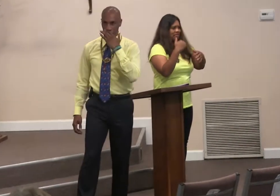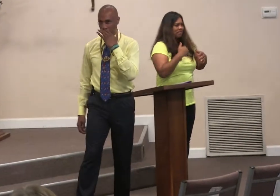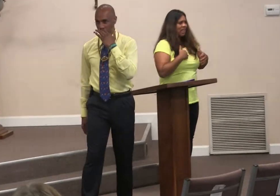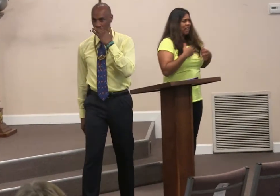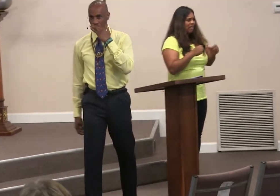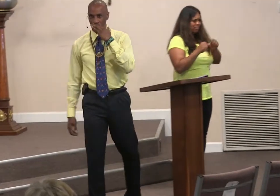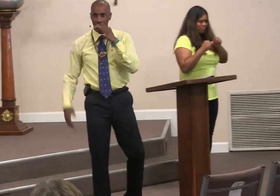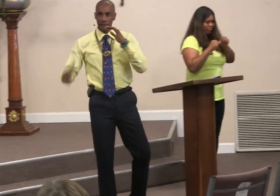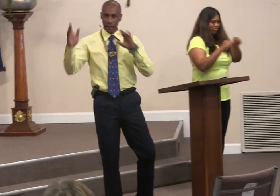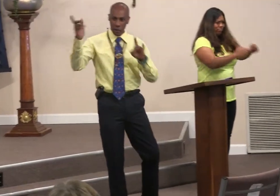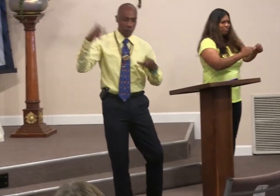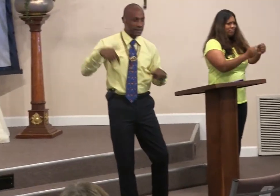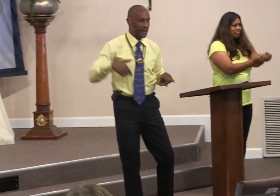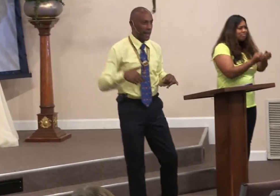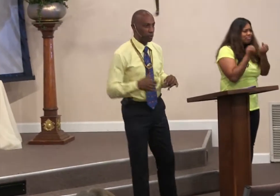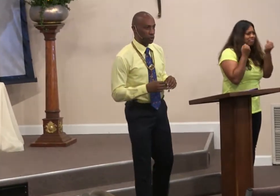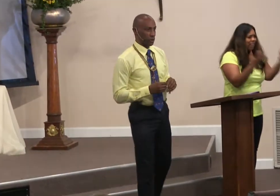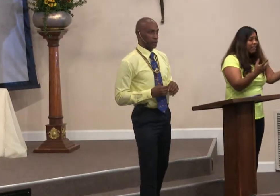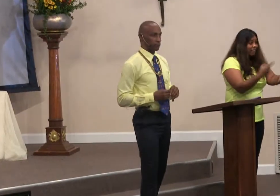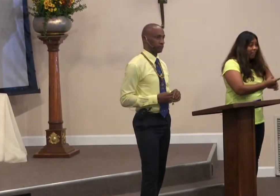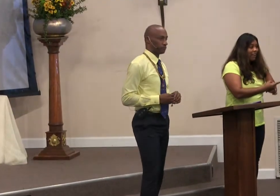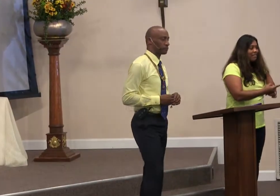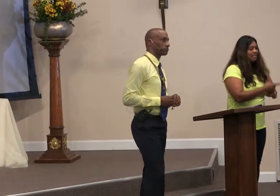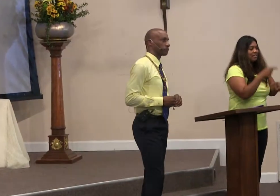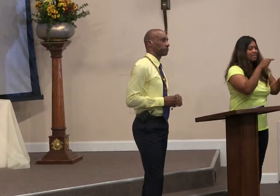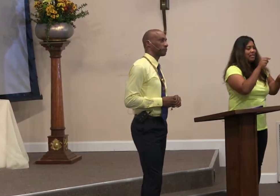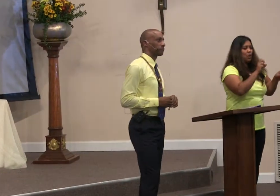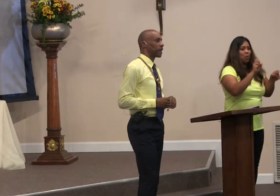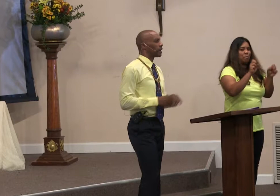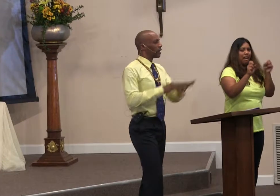is, let's go back to that apple tree.